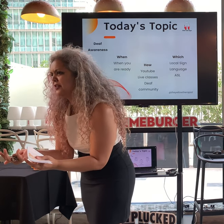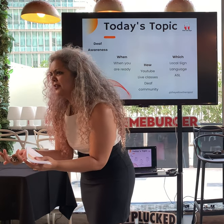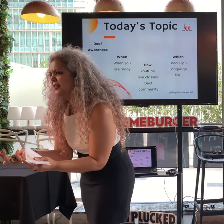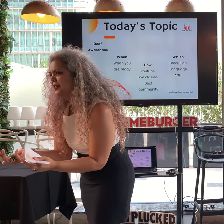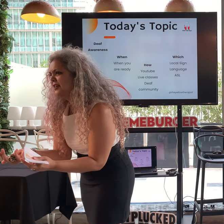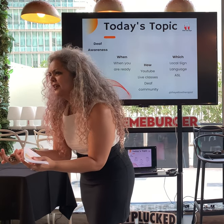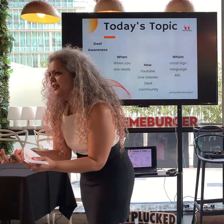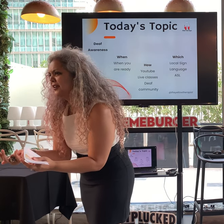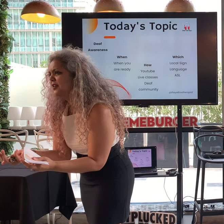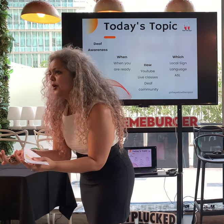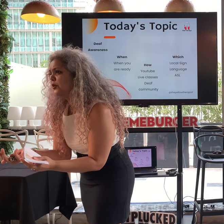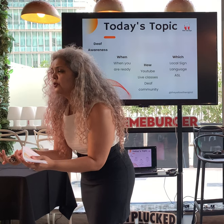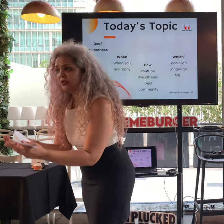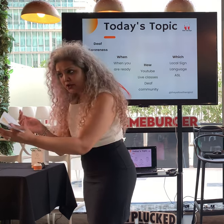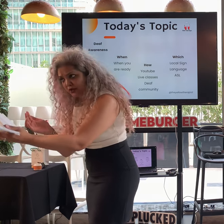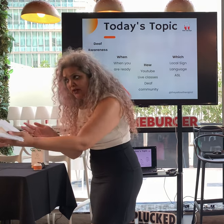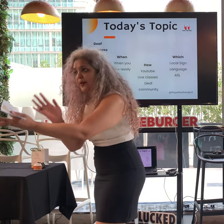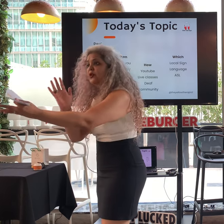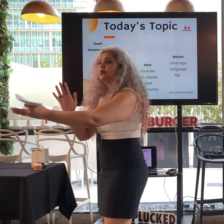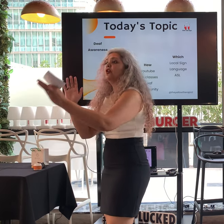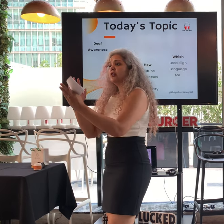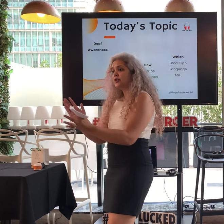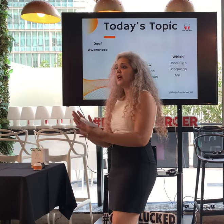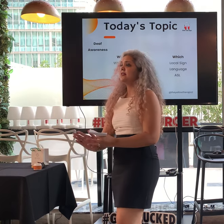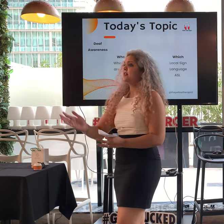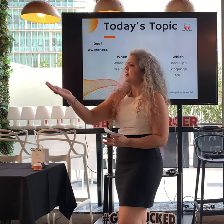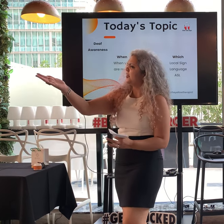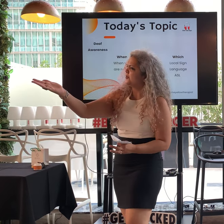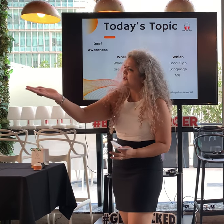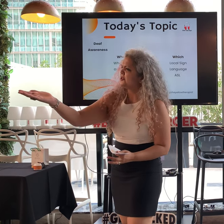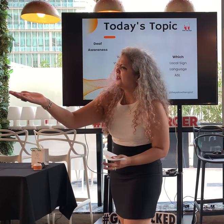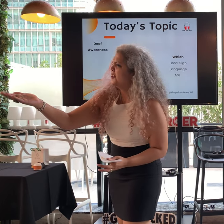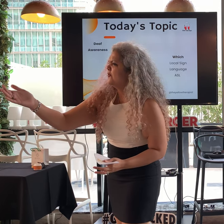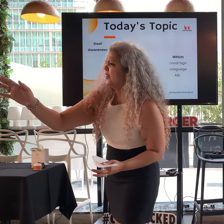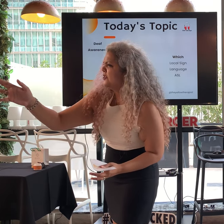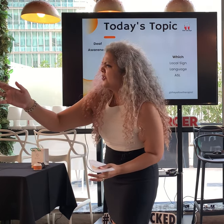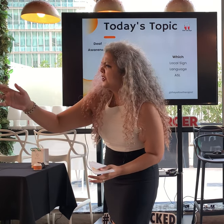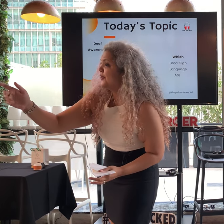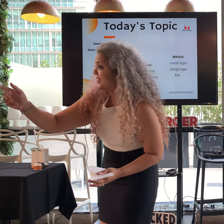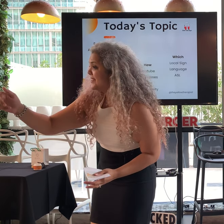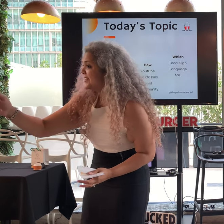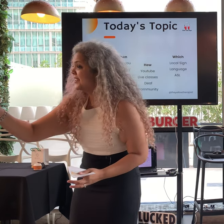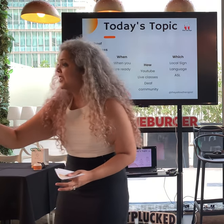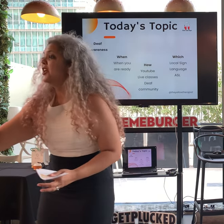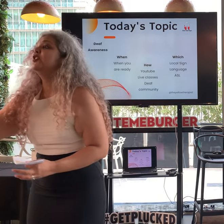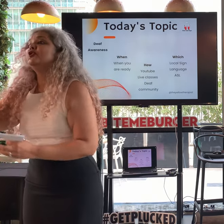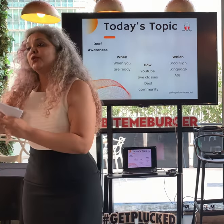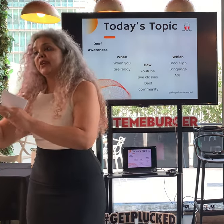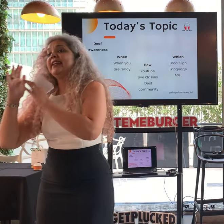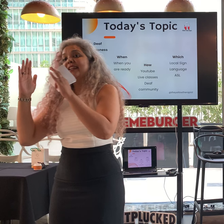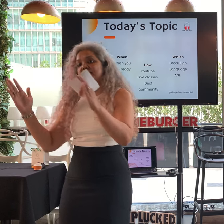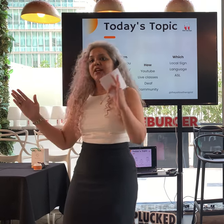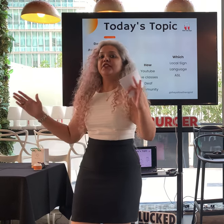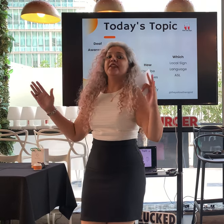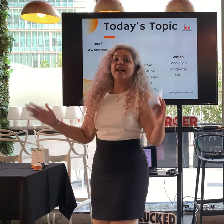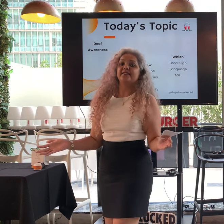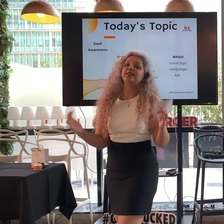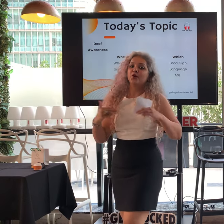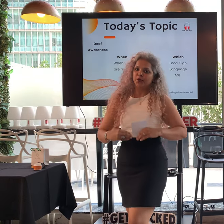sorry. Kamaroon. Kameroon. Kameroon.,feroon, Okay. Oh, So, each country has its own